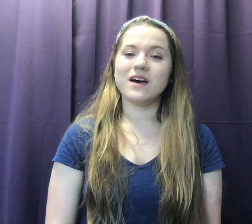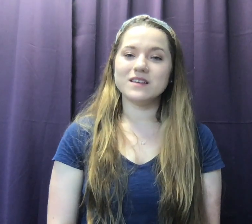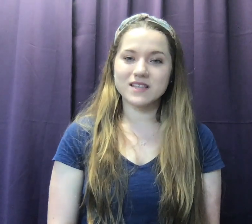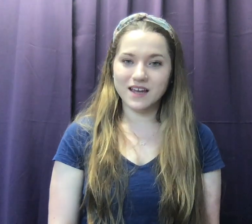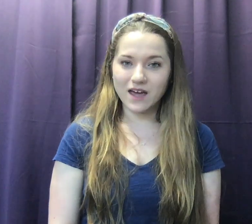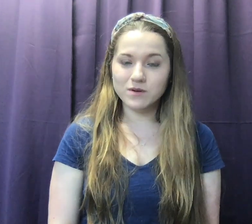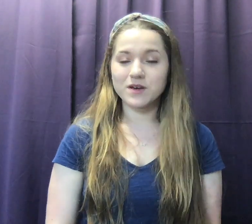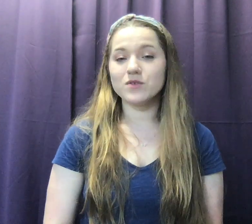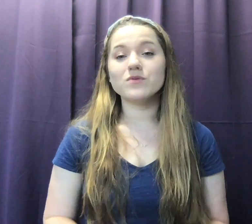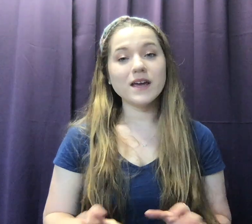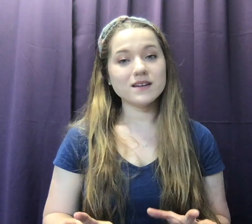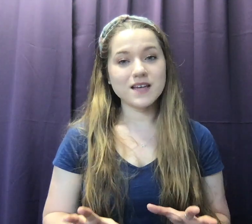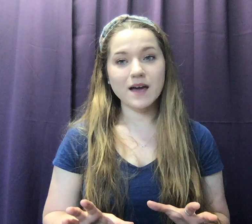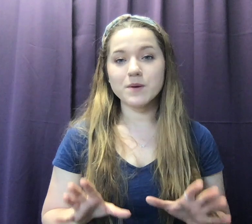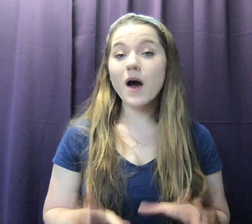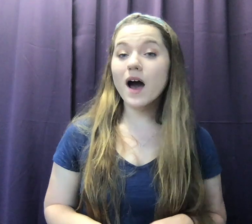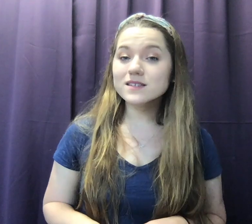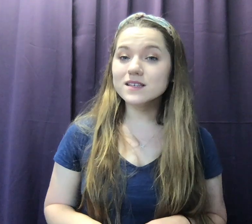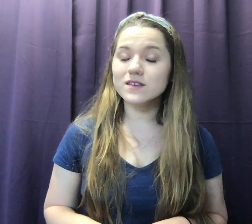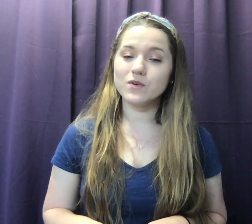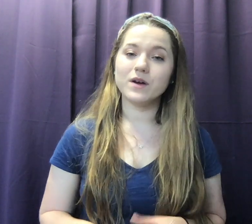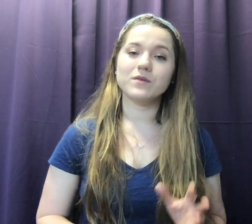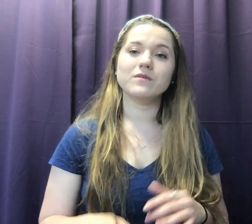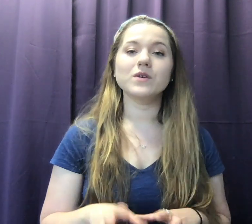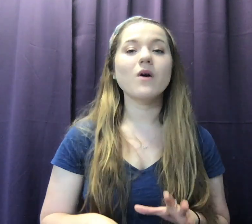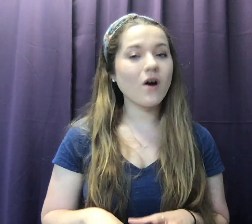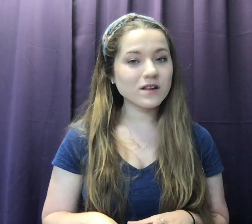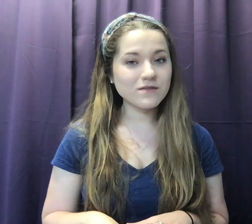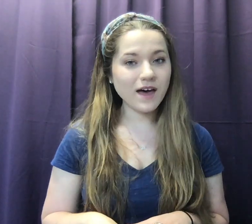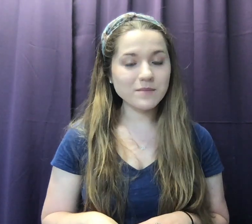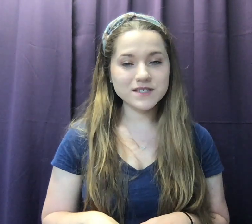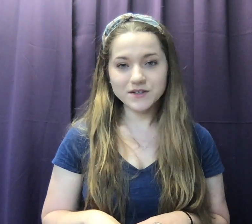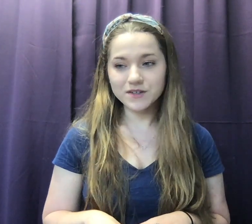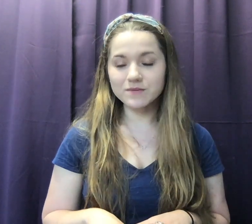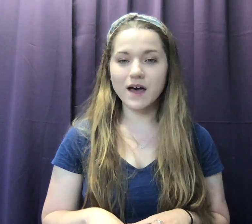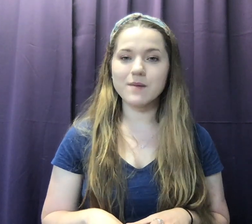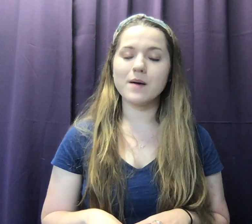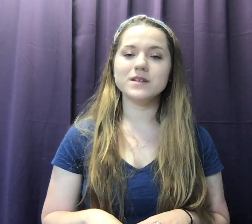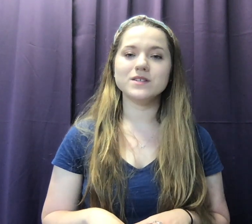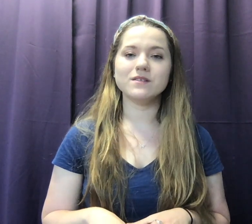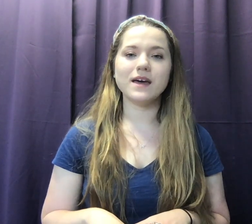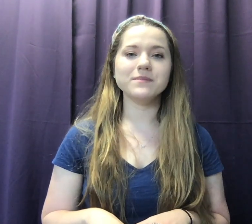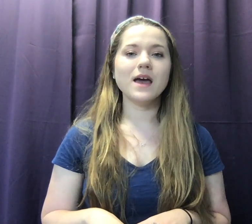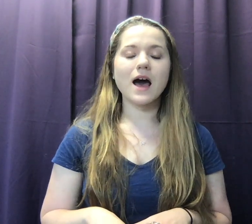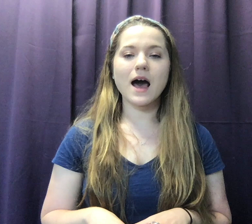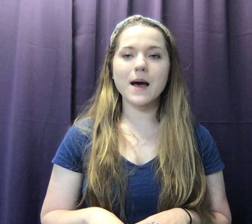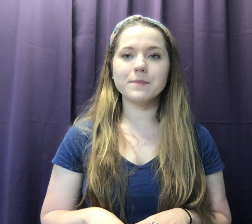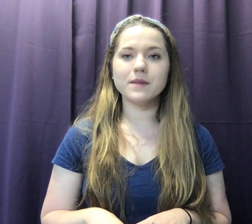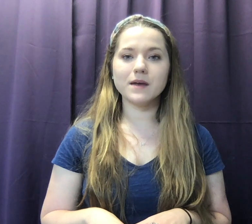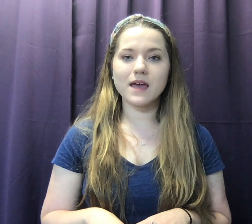this again would be a great time to pause this if you want to review all of that material up until then. And